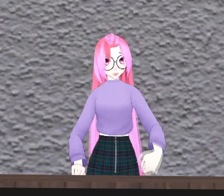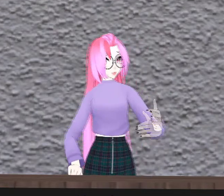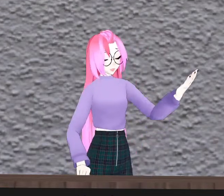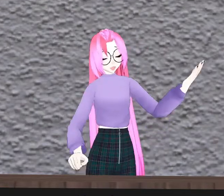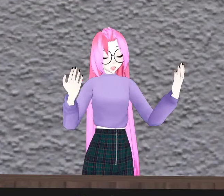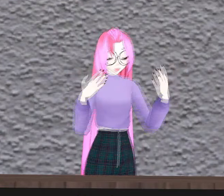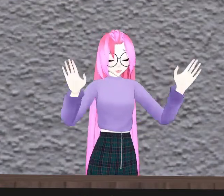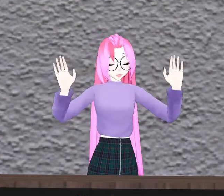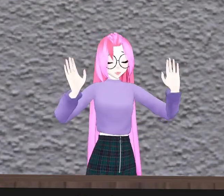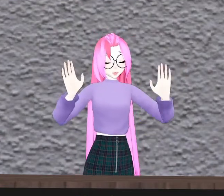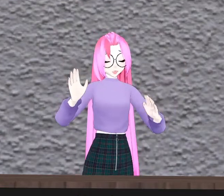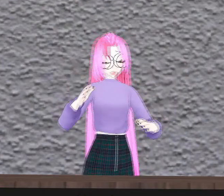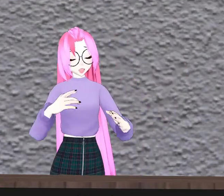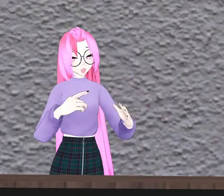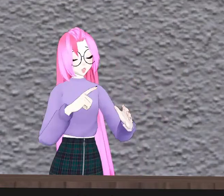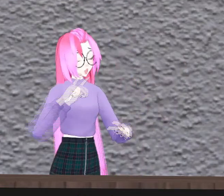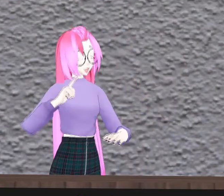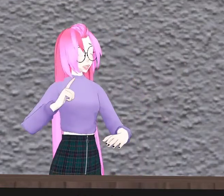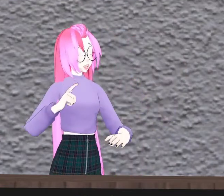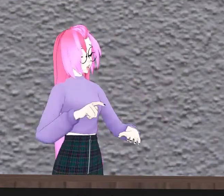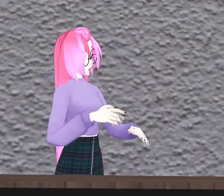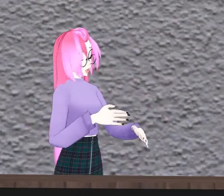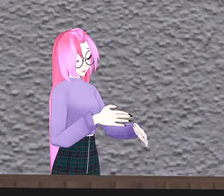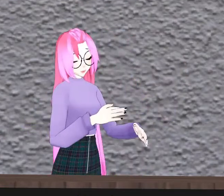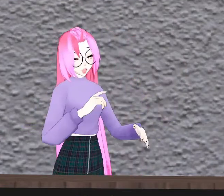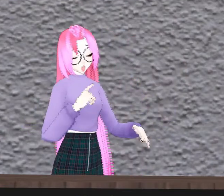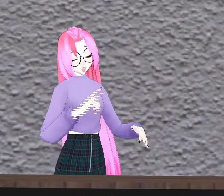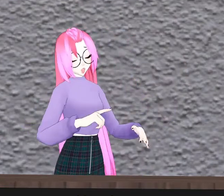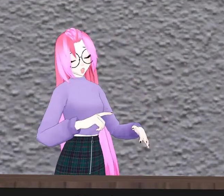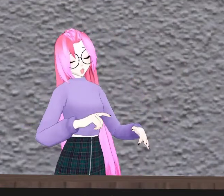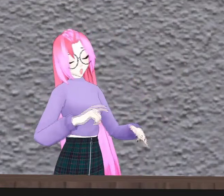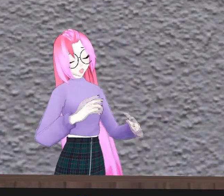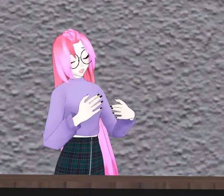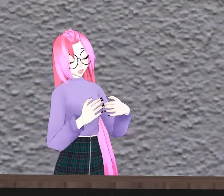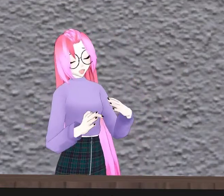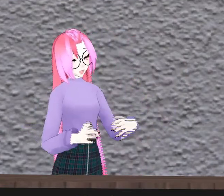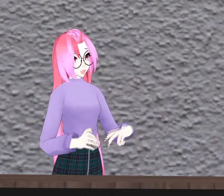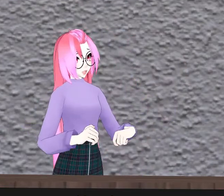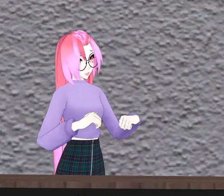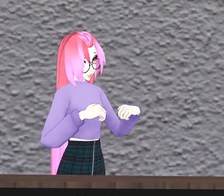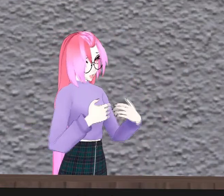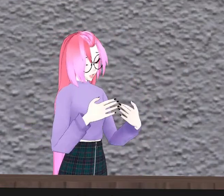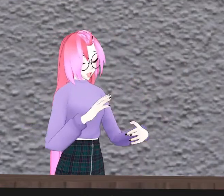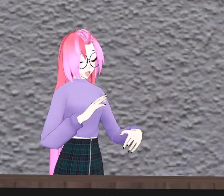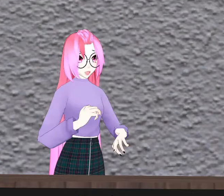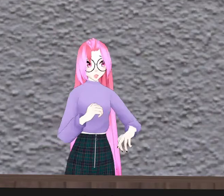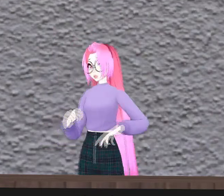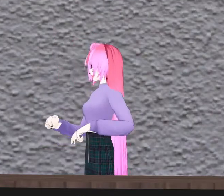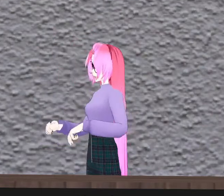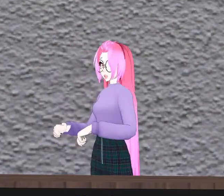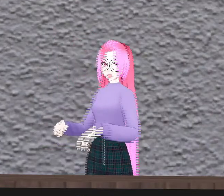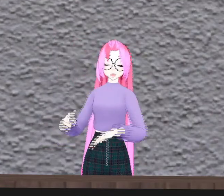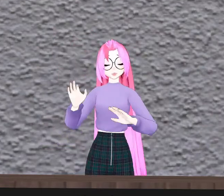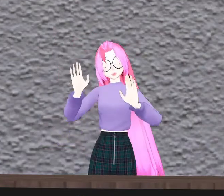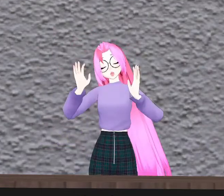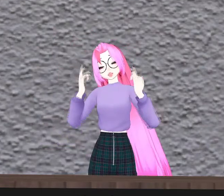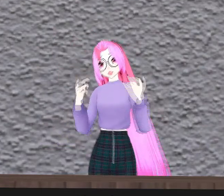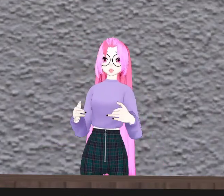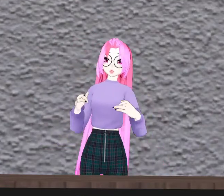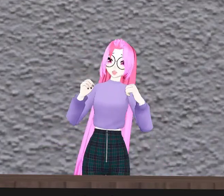That's it. Like, that's the initial comment. But a deaf person, you're like, I'm not even kidding you. It's such a common thing to be like, how are you? And they'll be like, well, today I